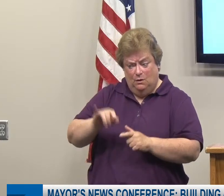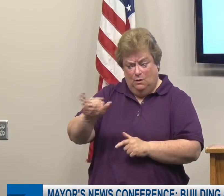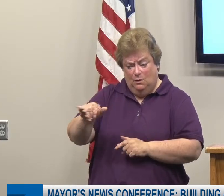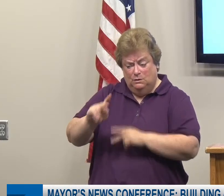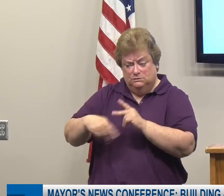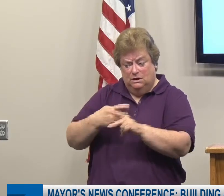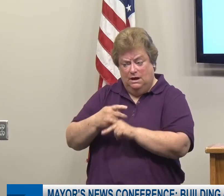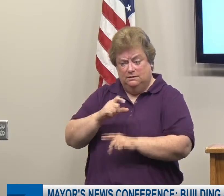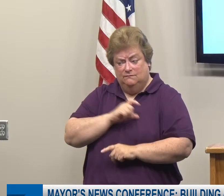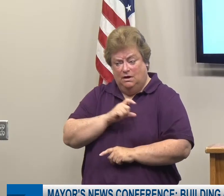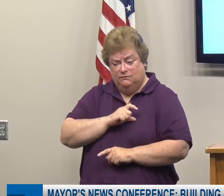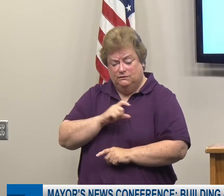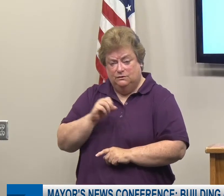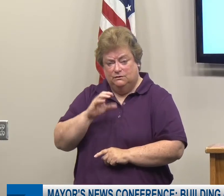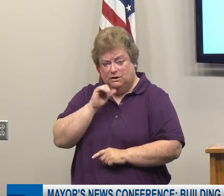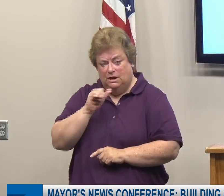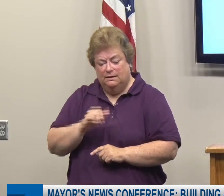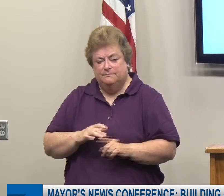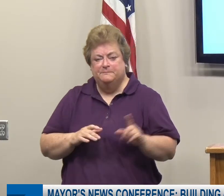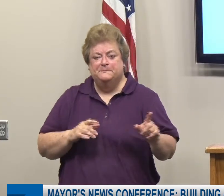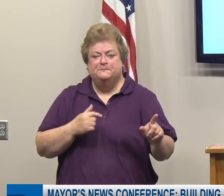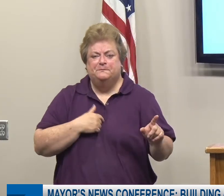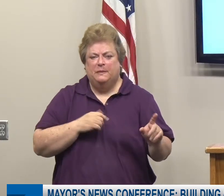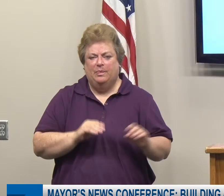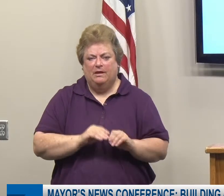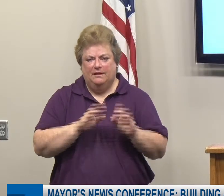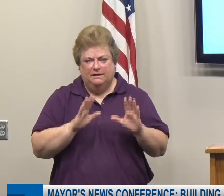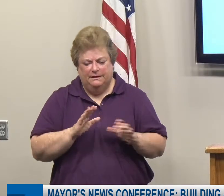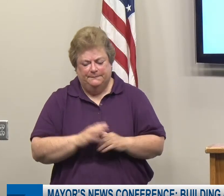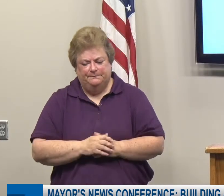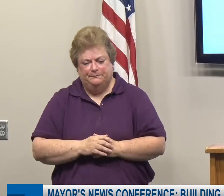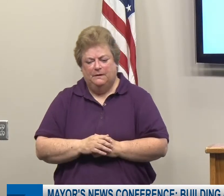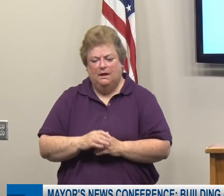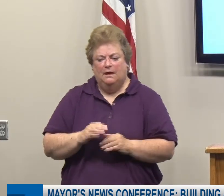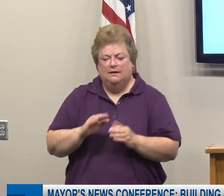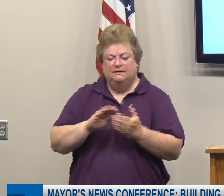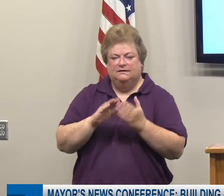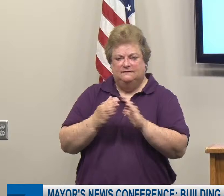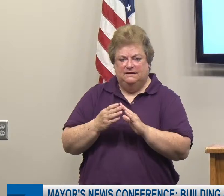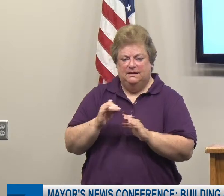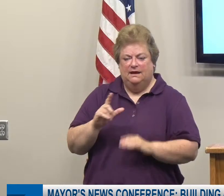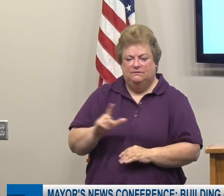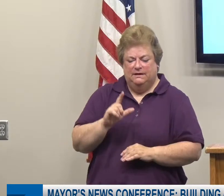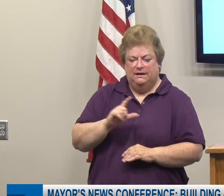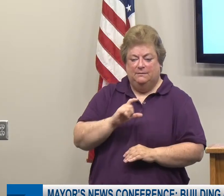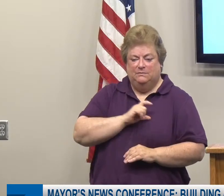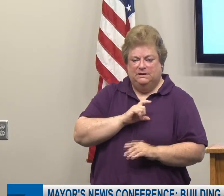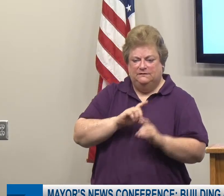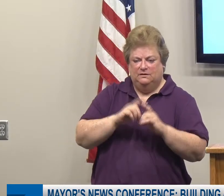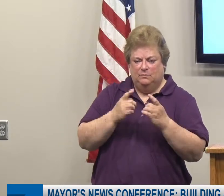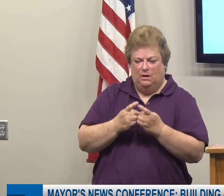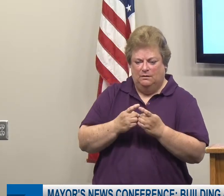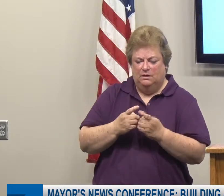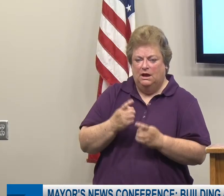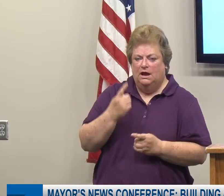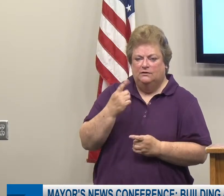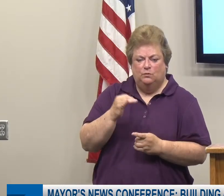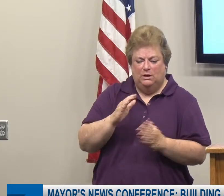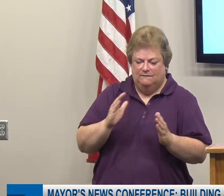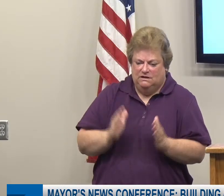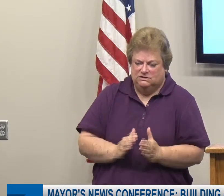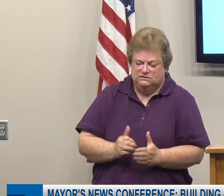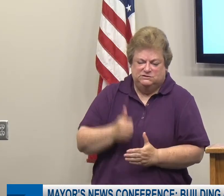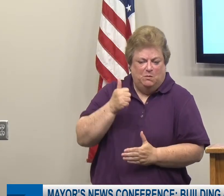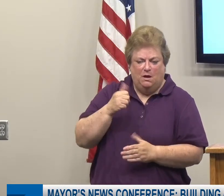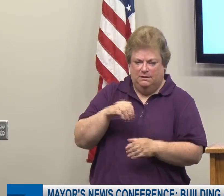grant? Let me be clear. The City of Lincoln Police Department is one of the leanest in the country. We have